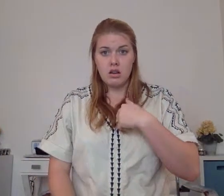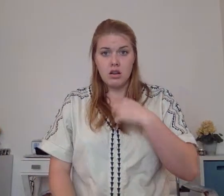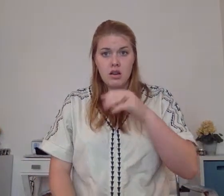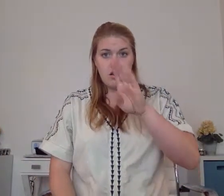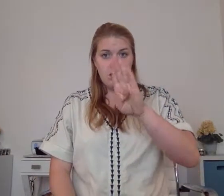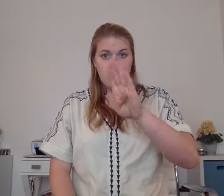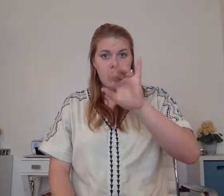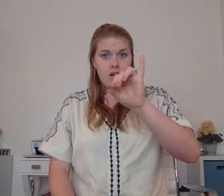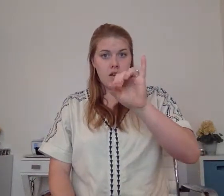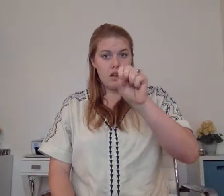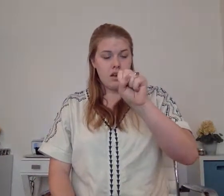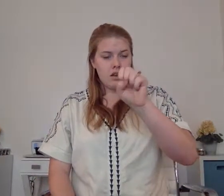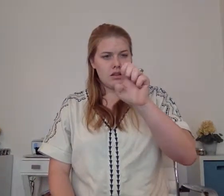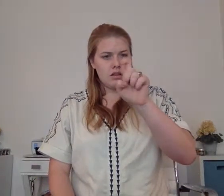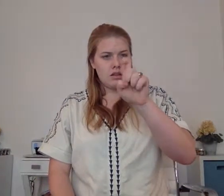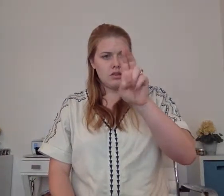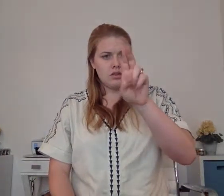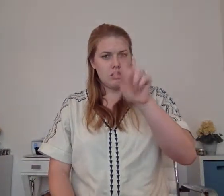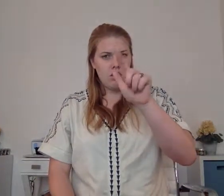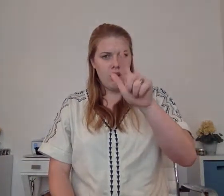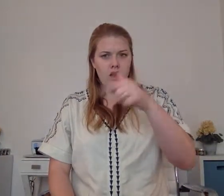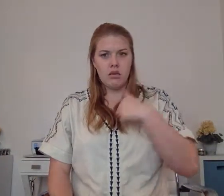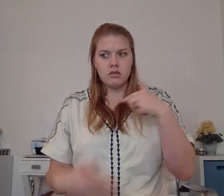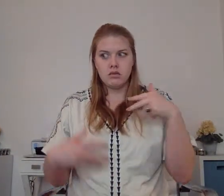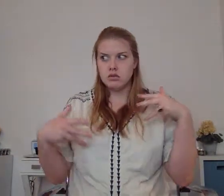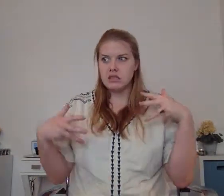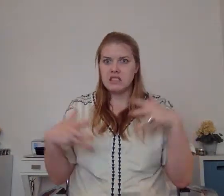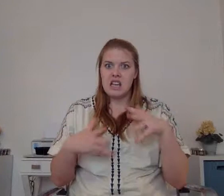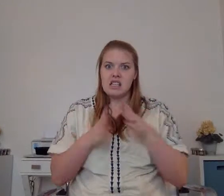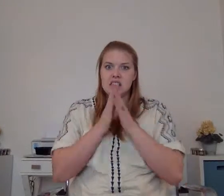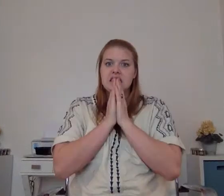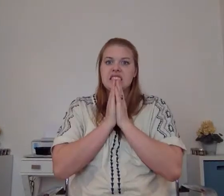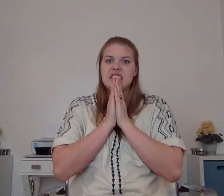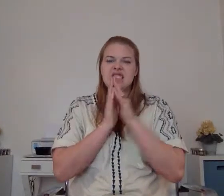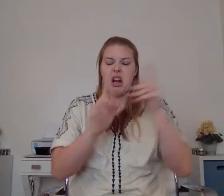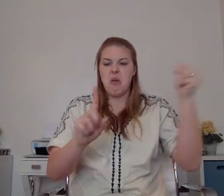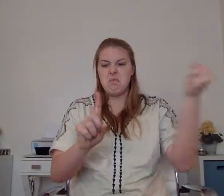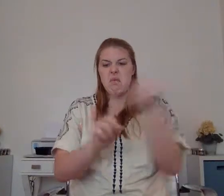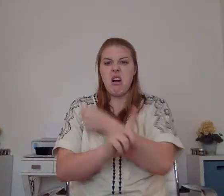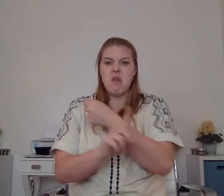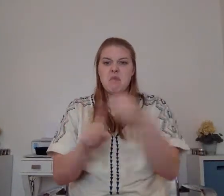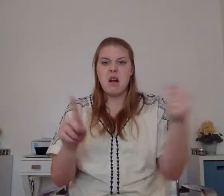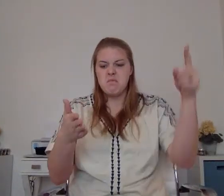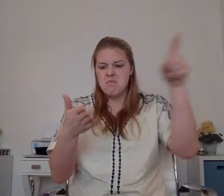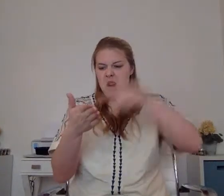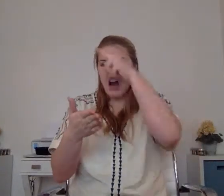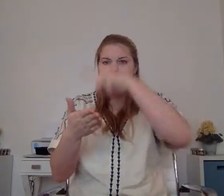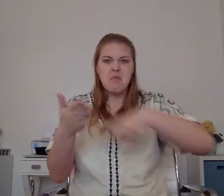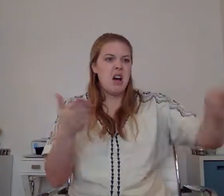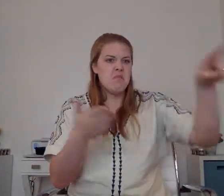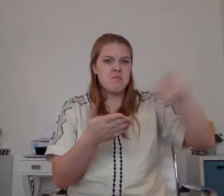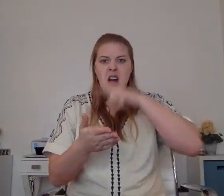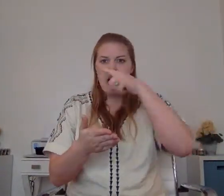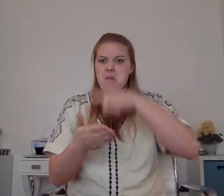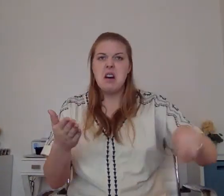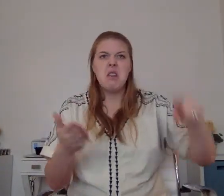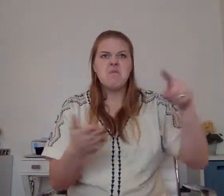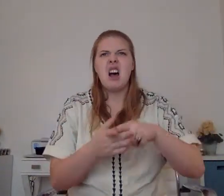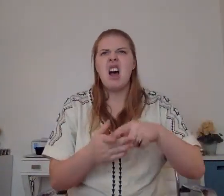myself, because I so feared the slander and the stigma and the ridicule and the hatred that